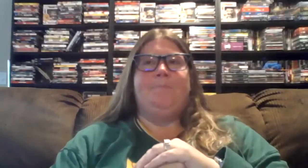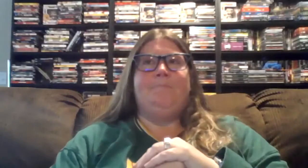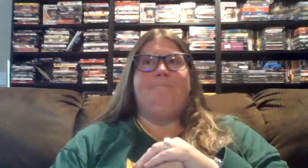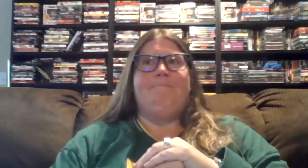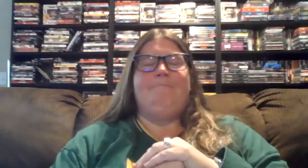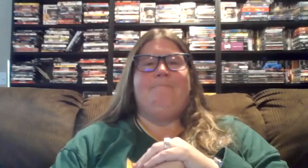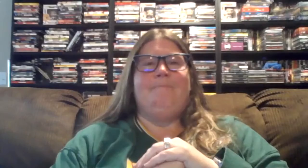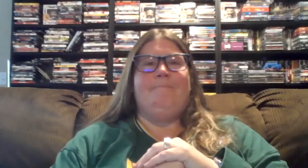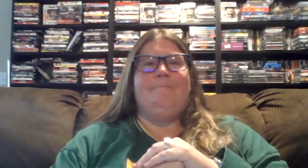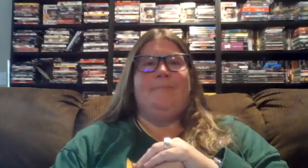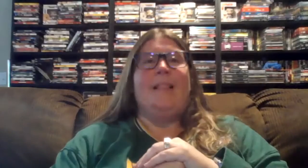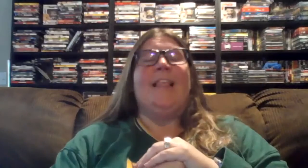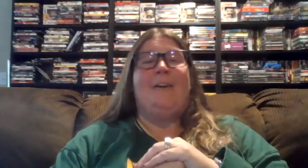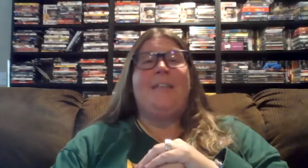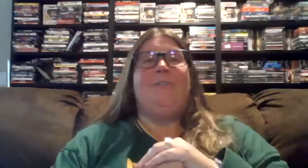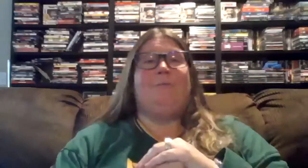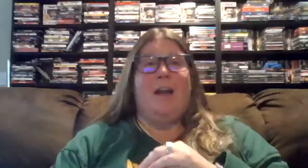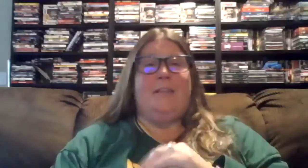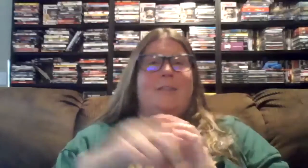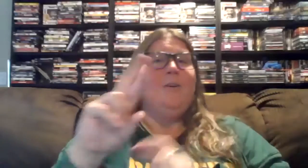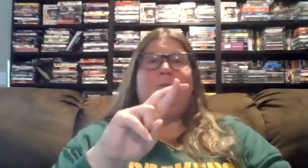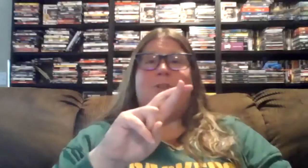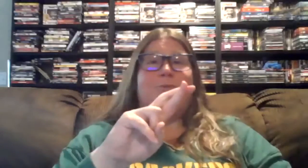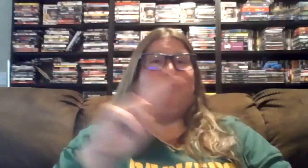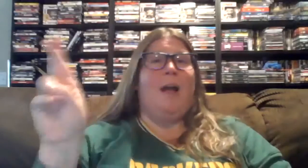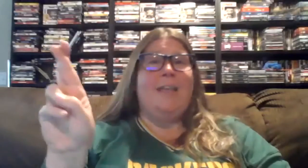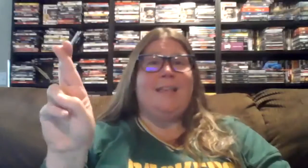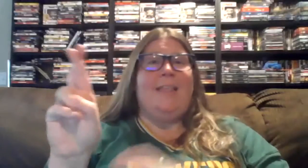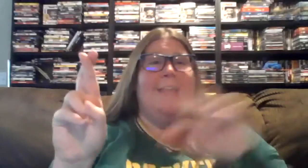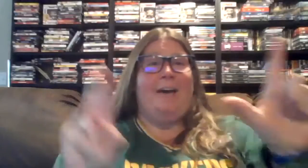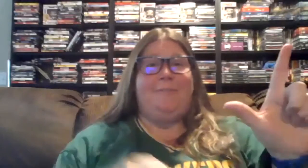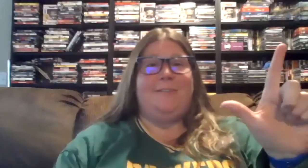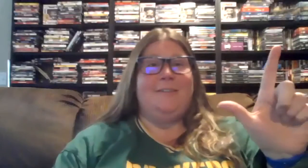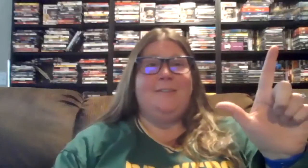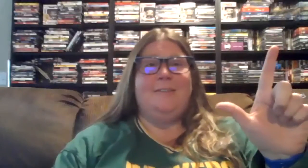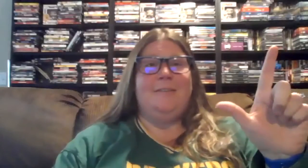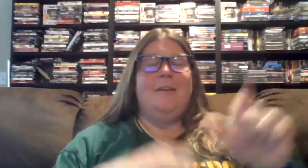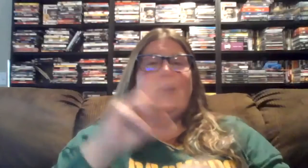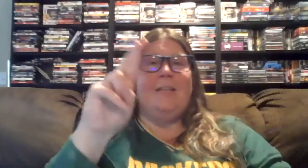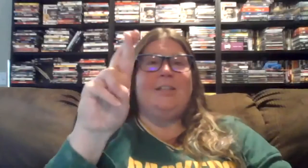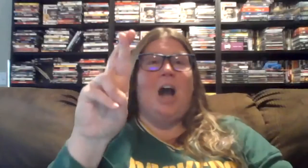Left and right. Left and right, just right and left. It's an